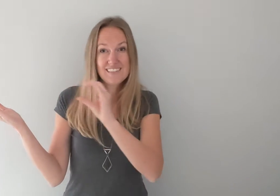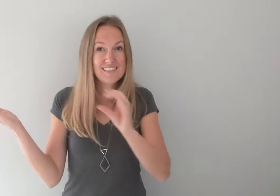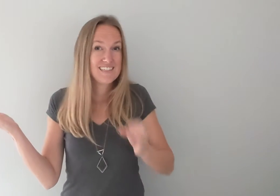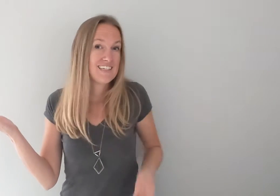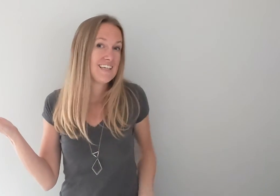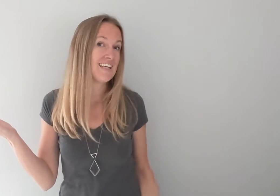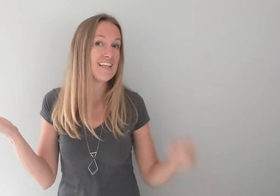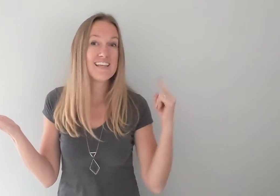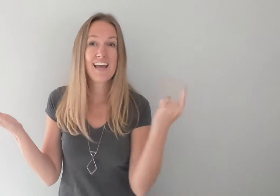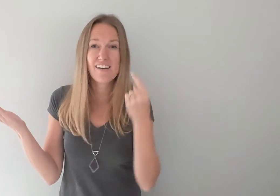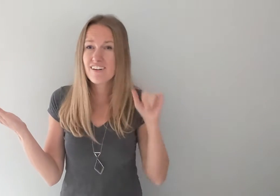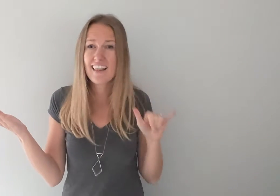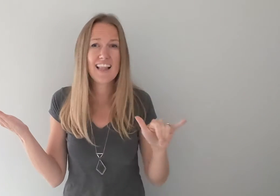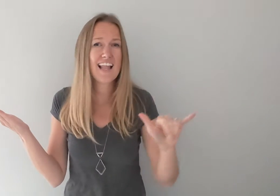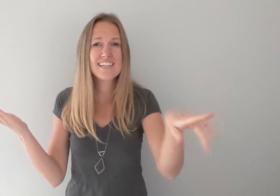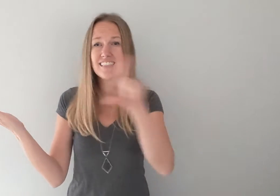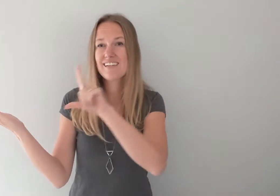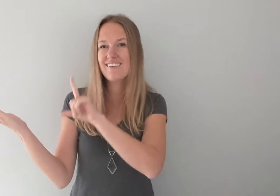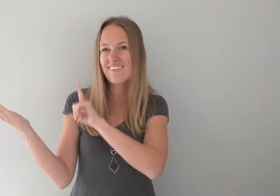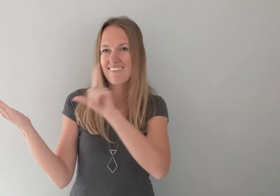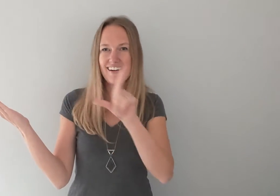Christ, the everlasting Lord,